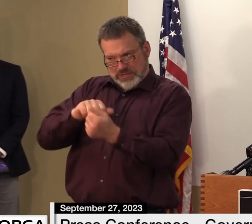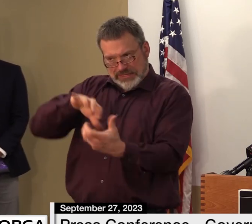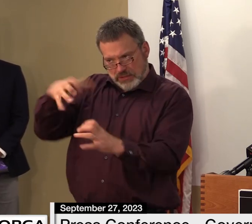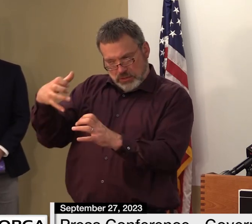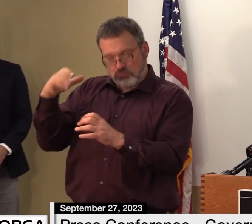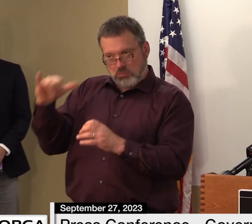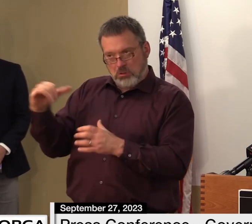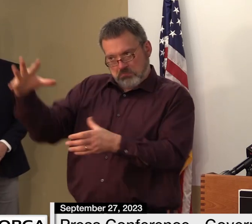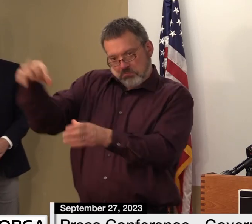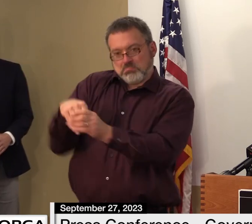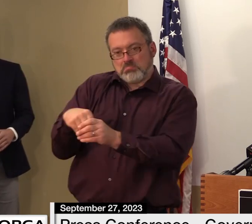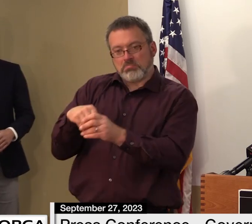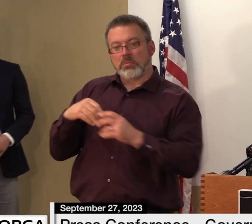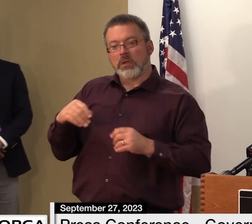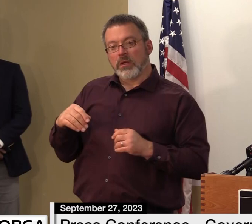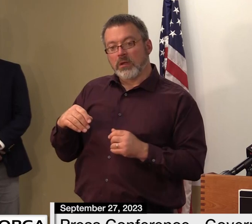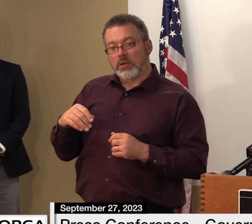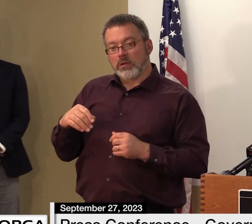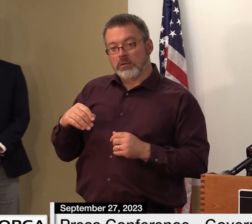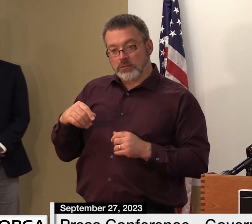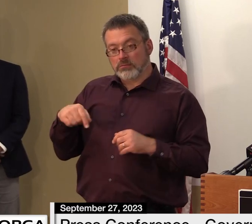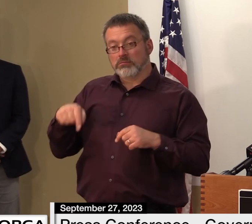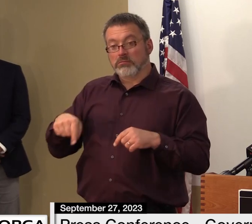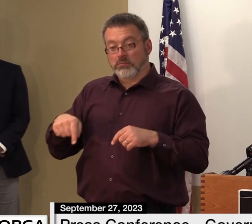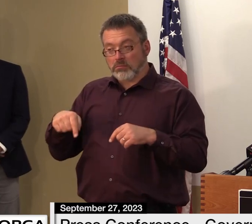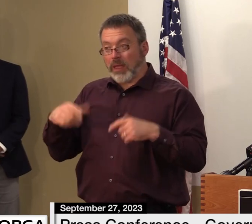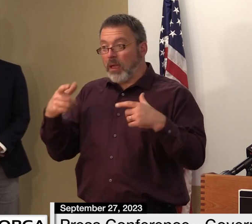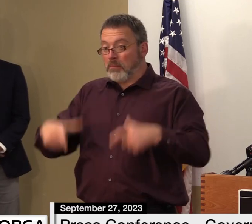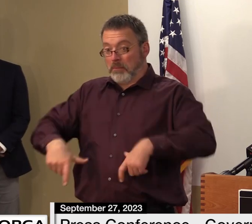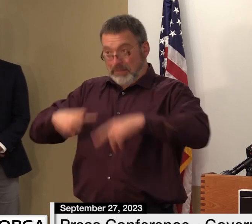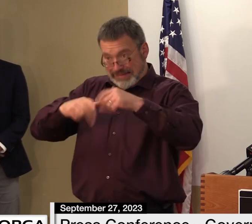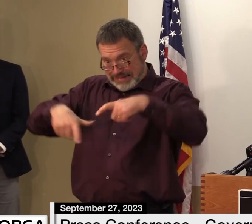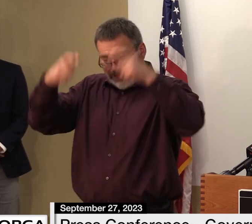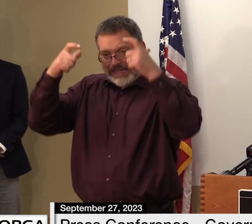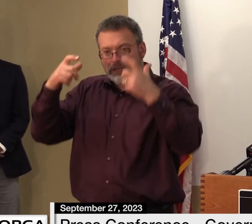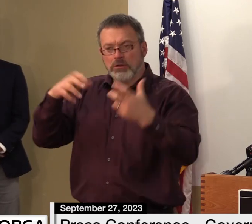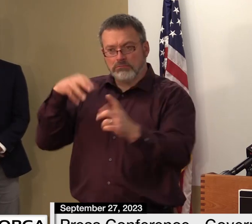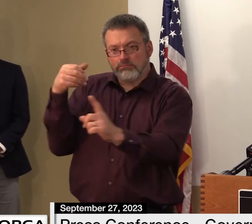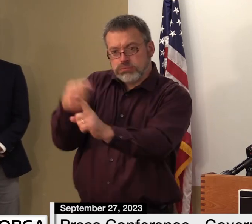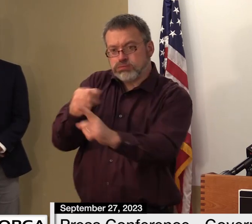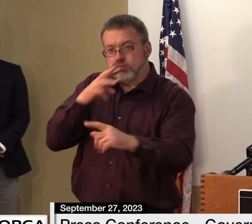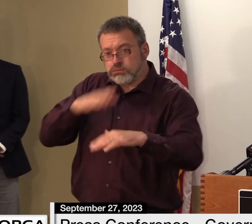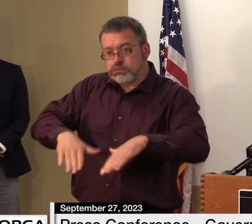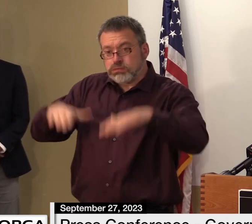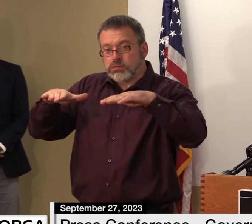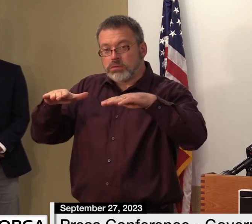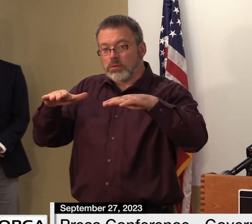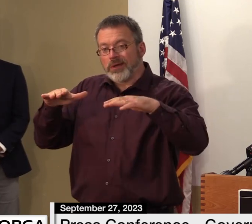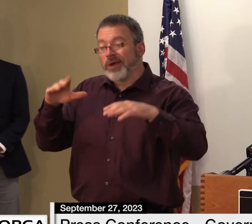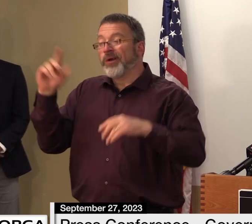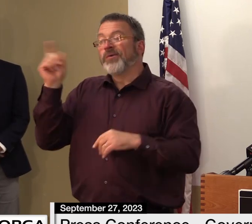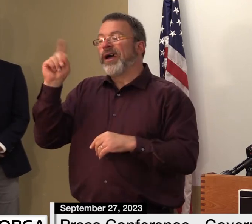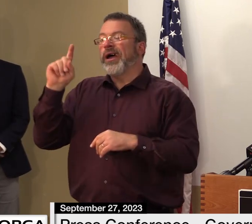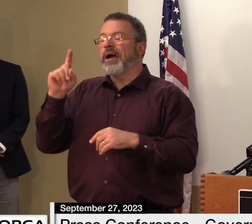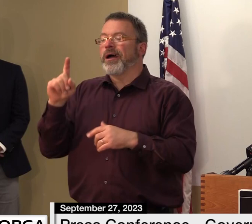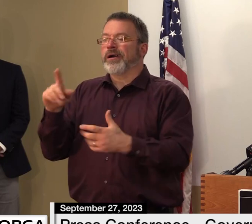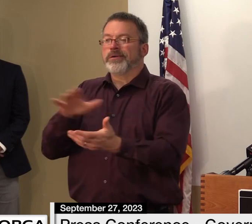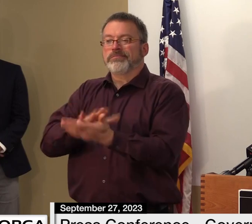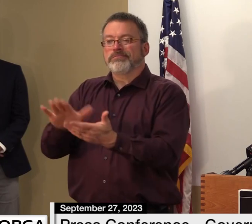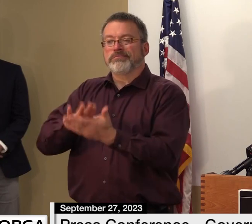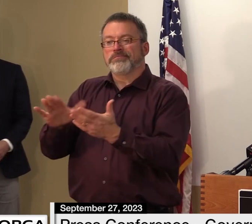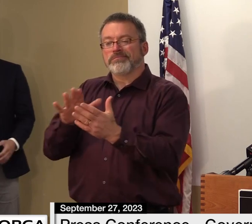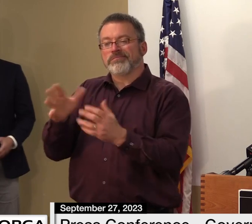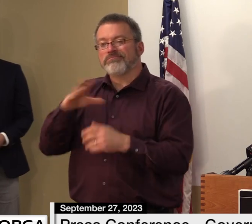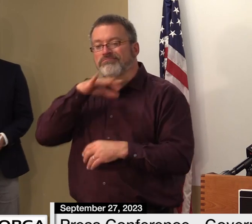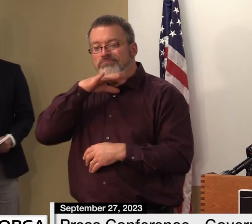the facility that was most impacted is a waste treatment site, and so it's a lot of complications with it there.